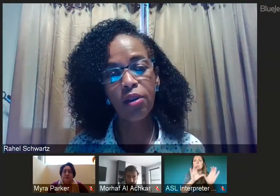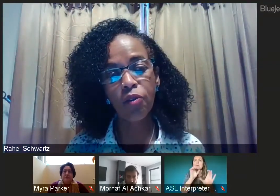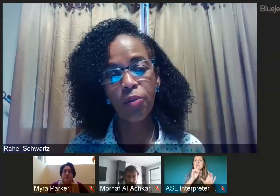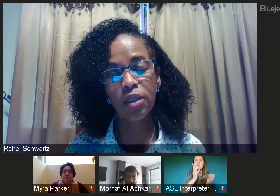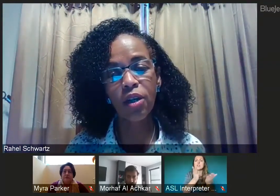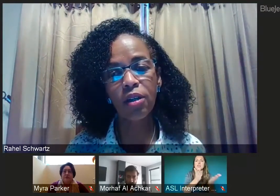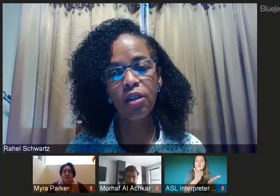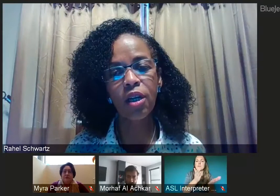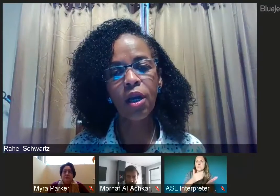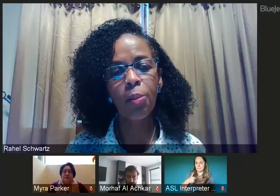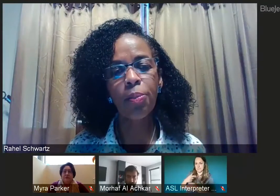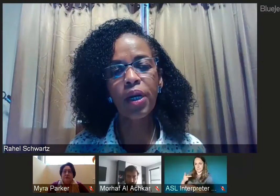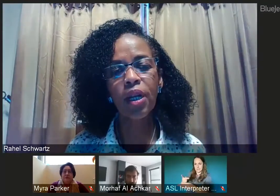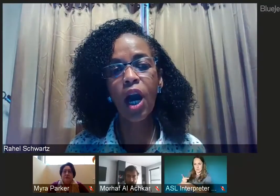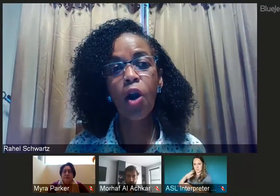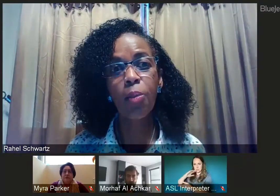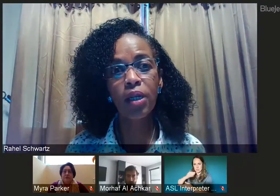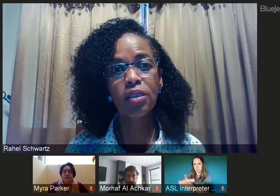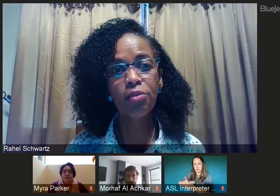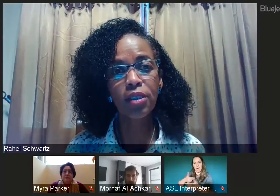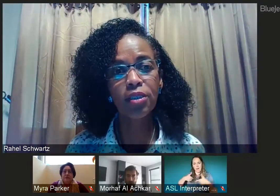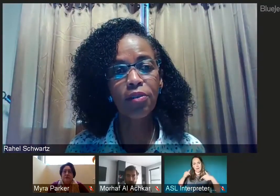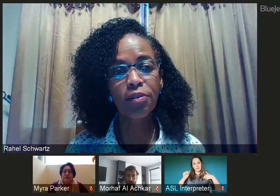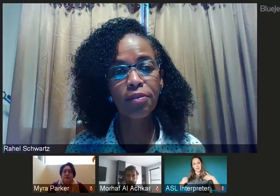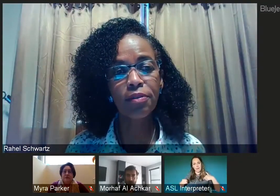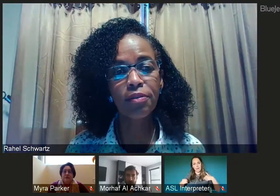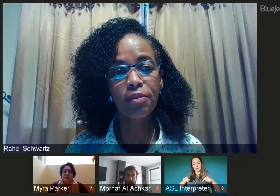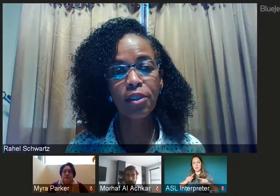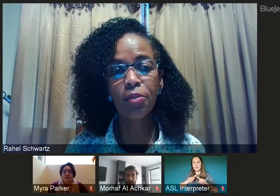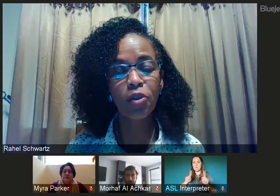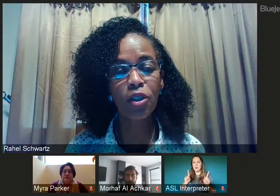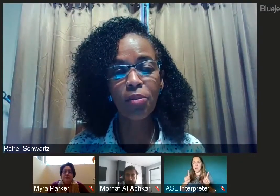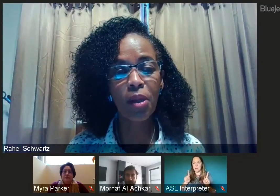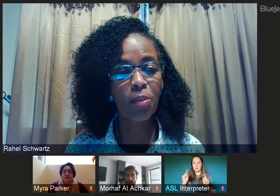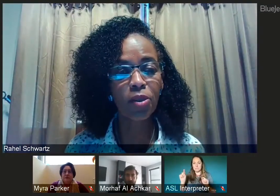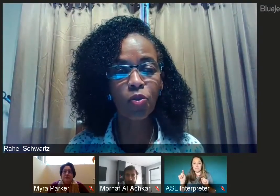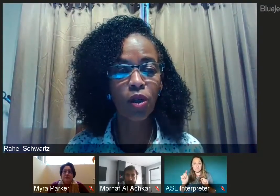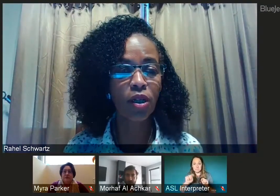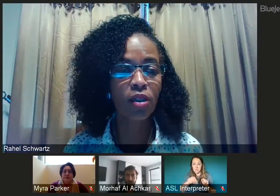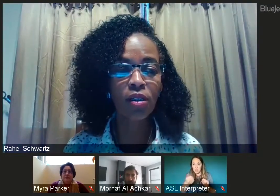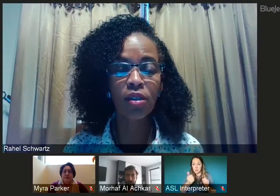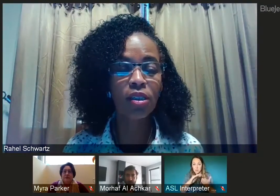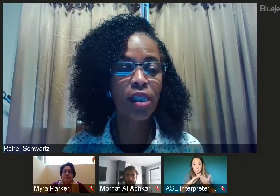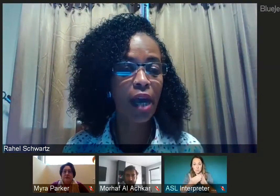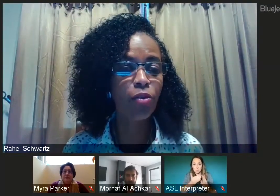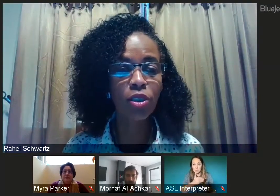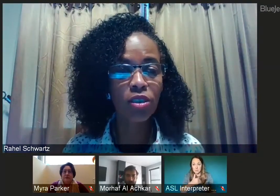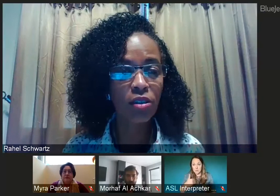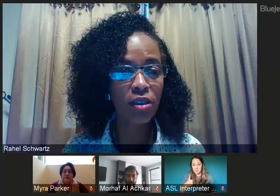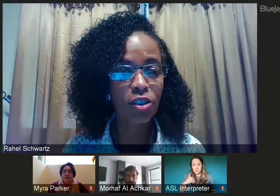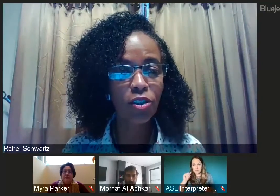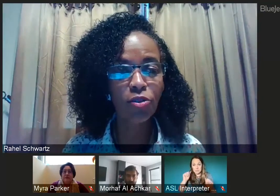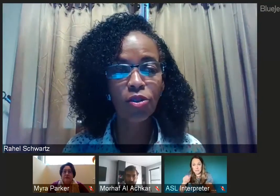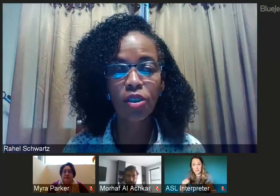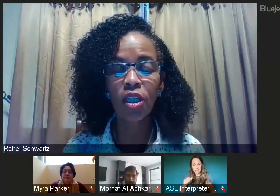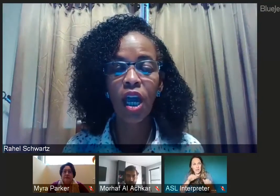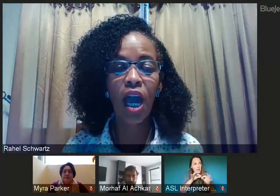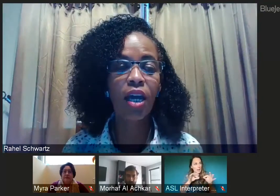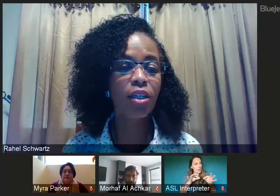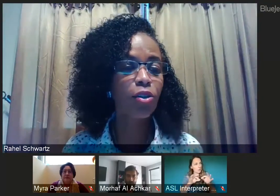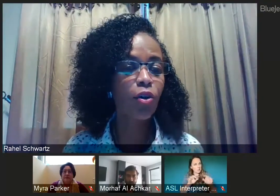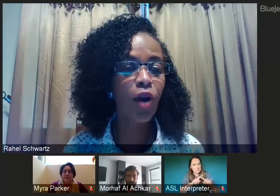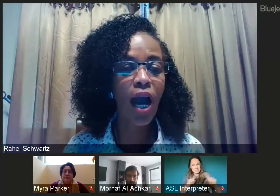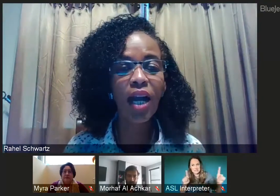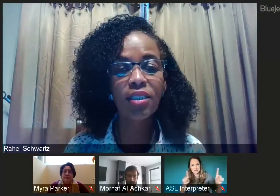I'm caring for my daughter. But how about the rest of community members where languages are issues,